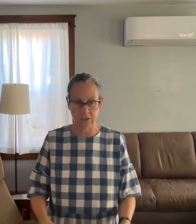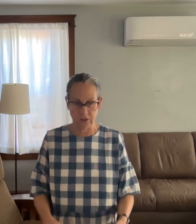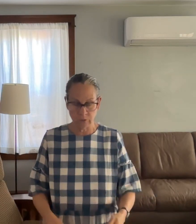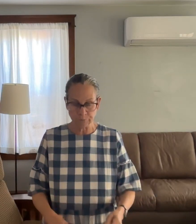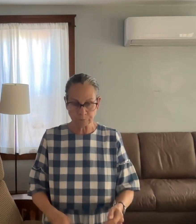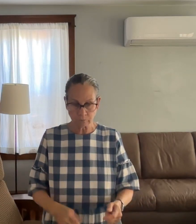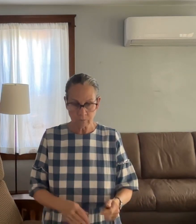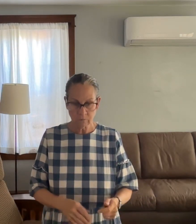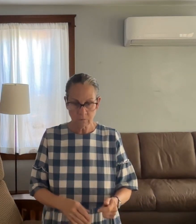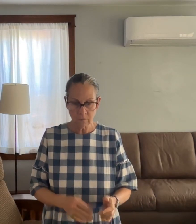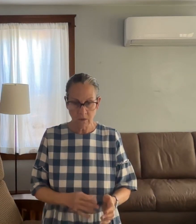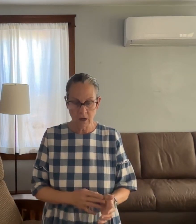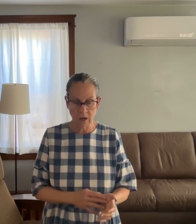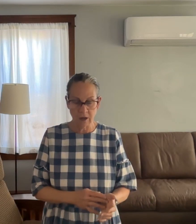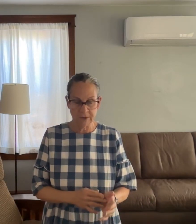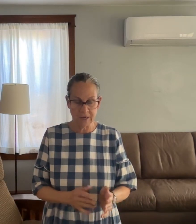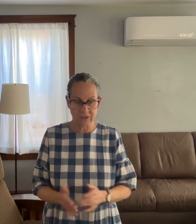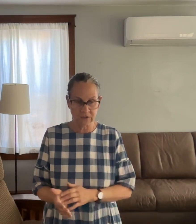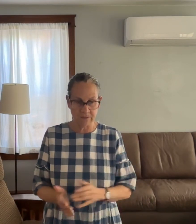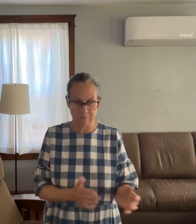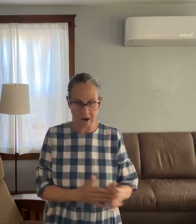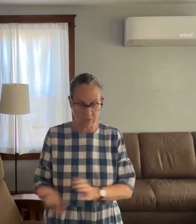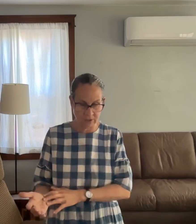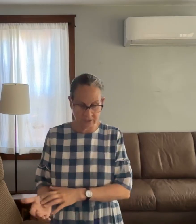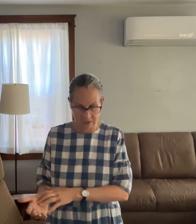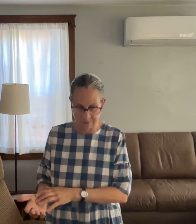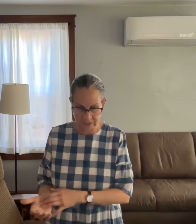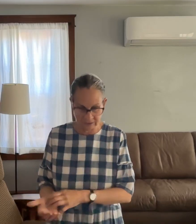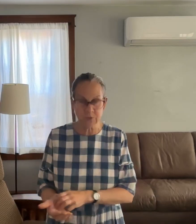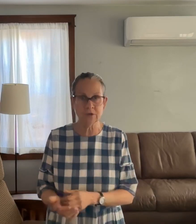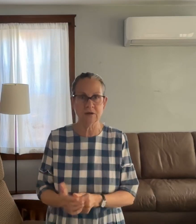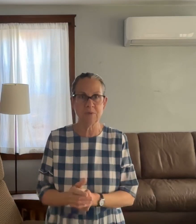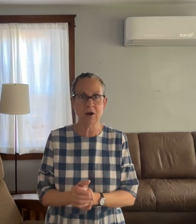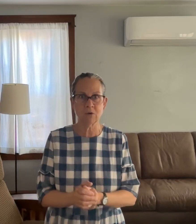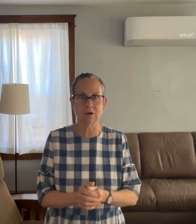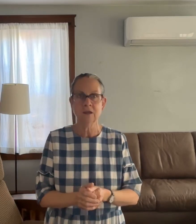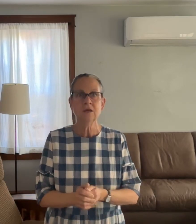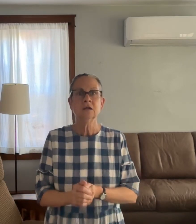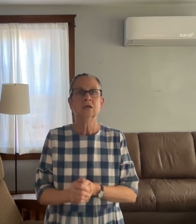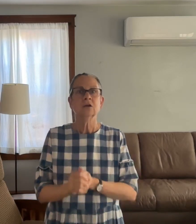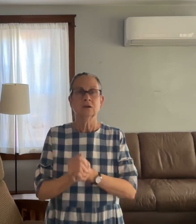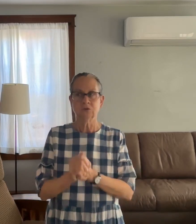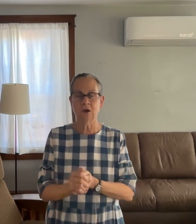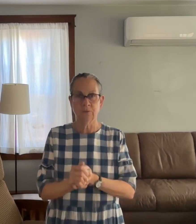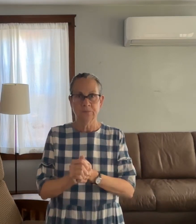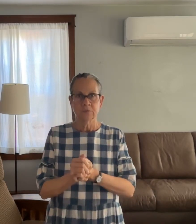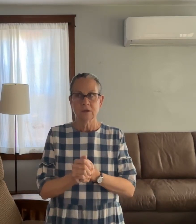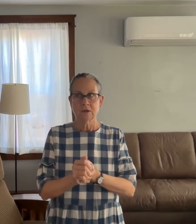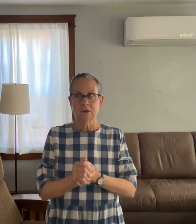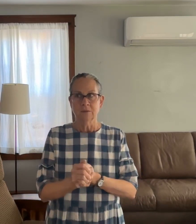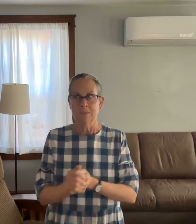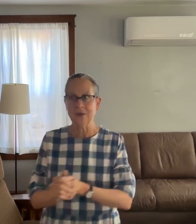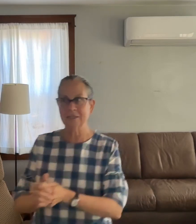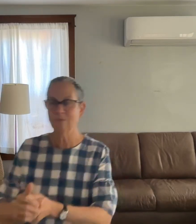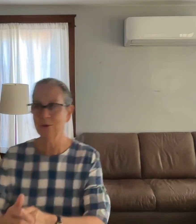do. And I just did that backward, didn't I? Because I'm doing it backward. So, that's my little